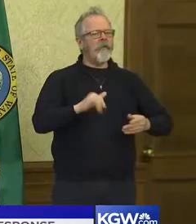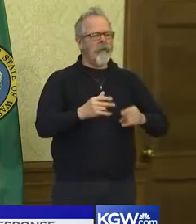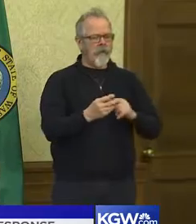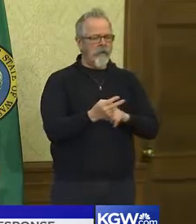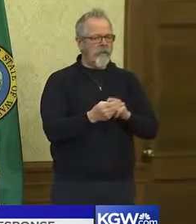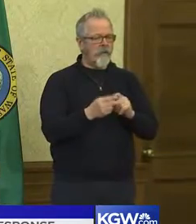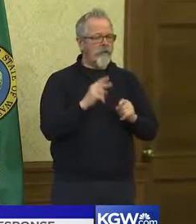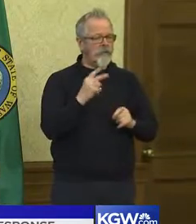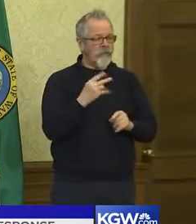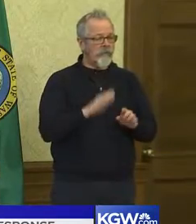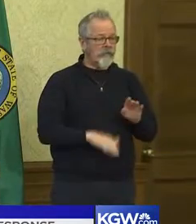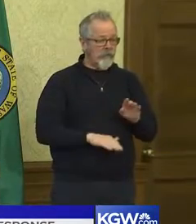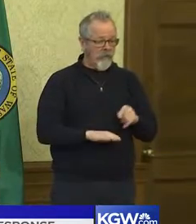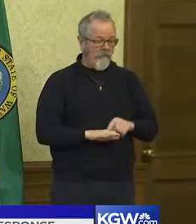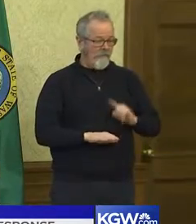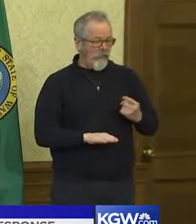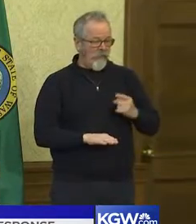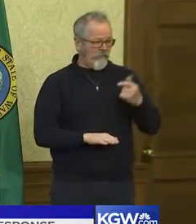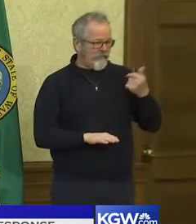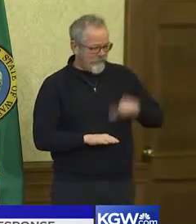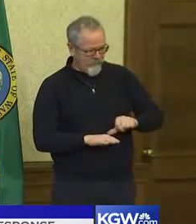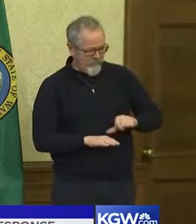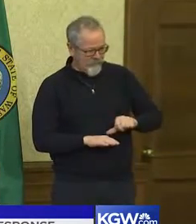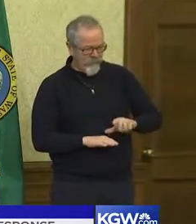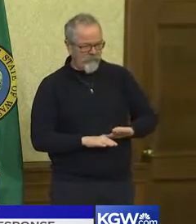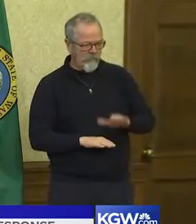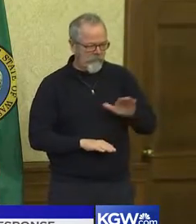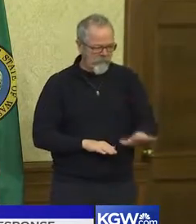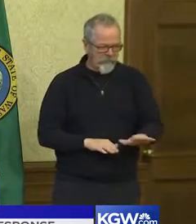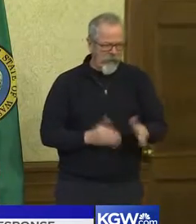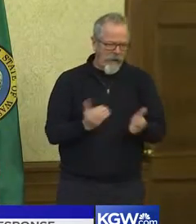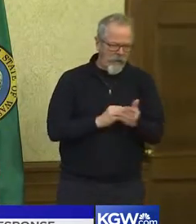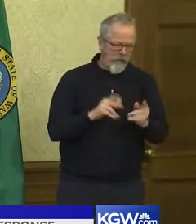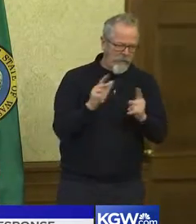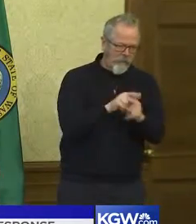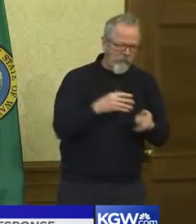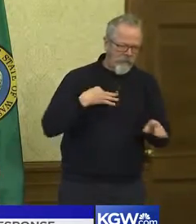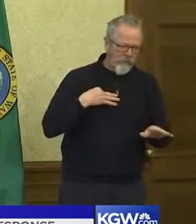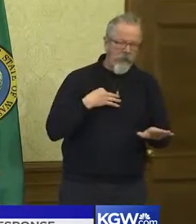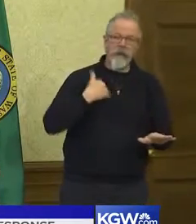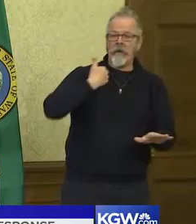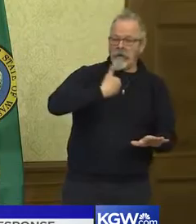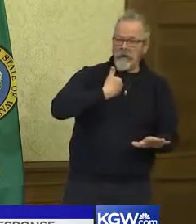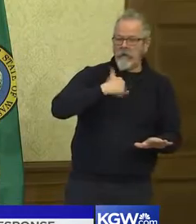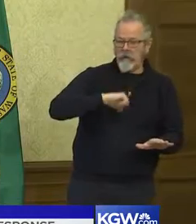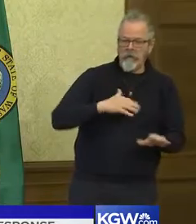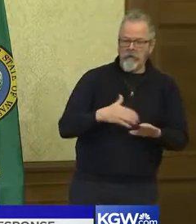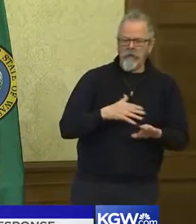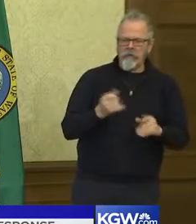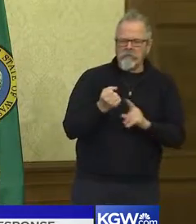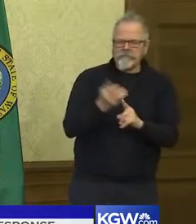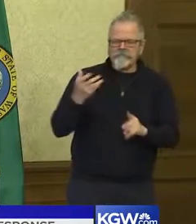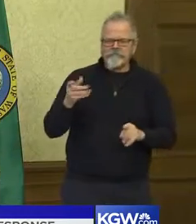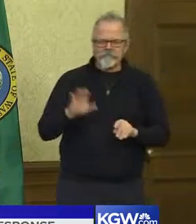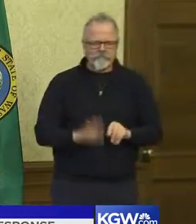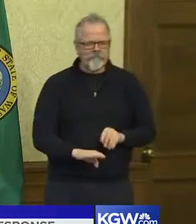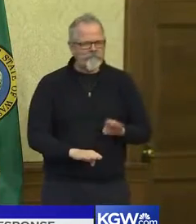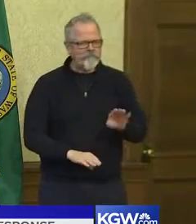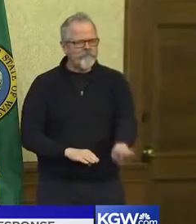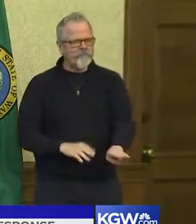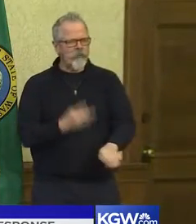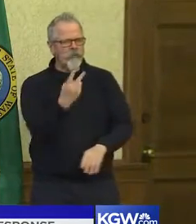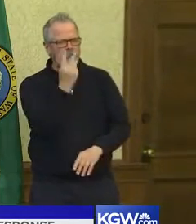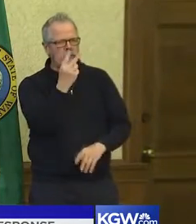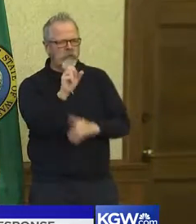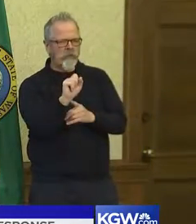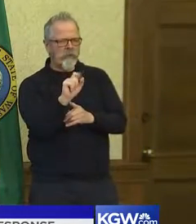of when I say a tsunami, just to give you a gauge, our biggest week that we've had thus far has been about 183,000 initial claims in a